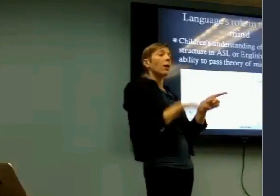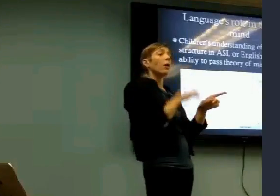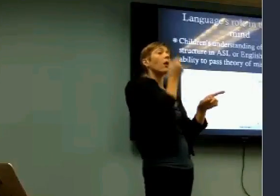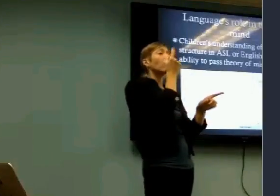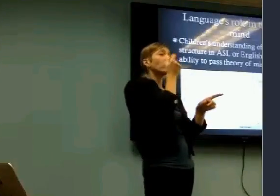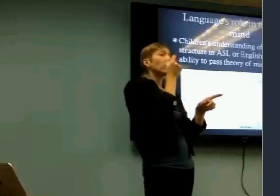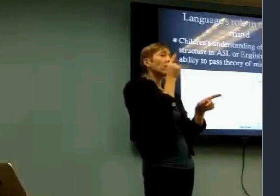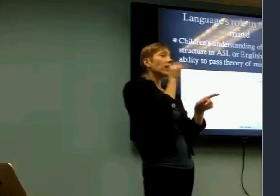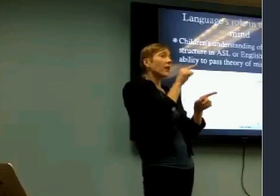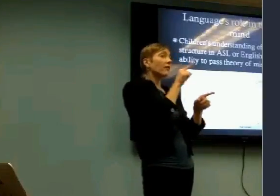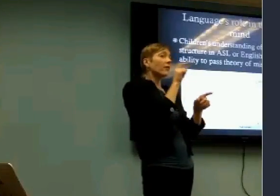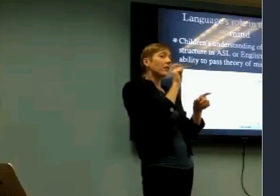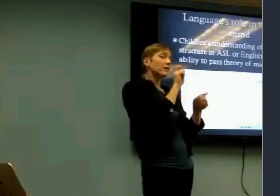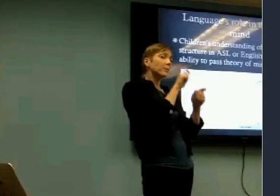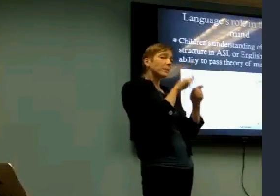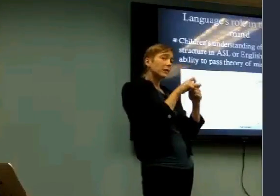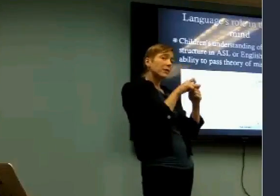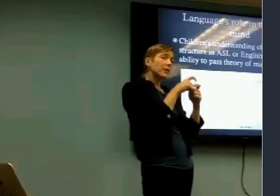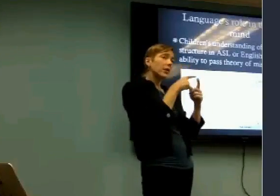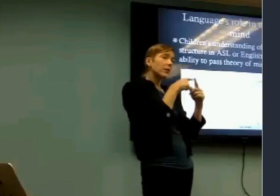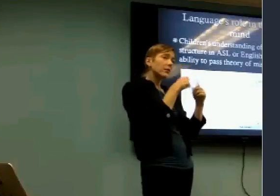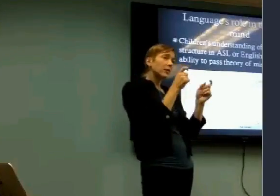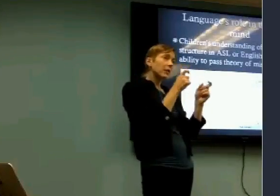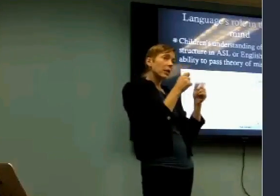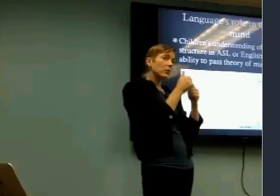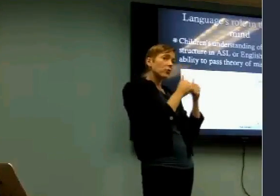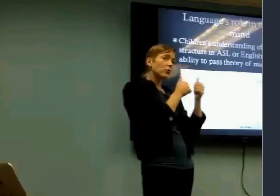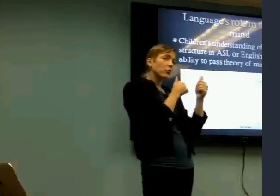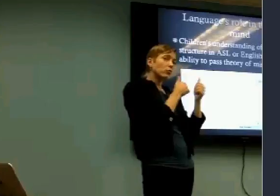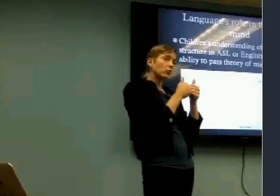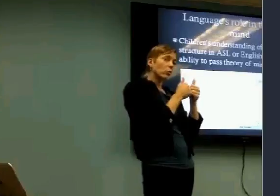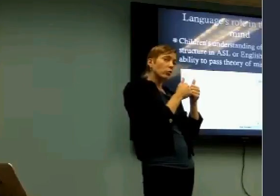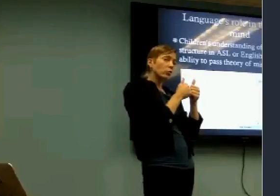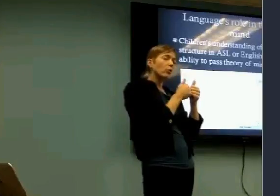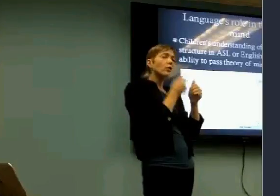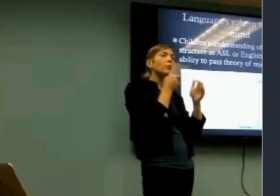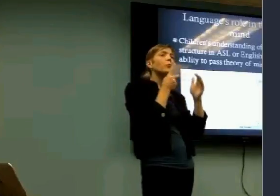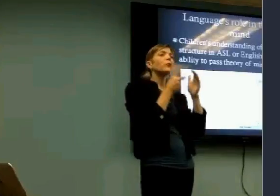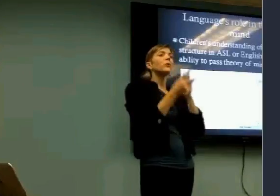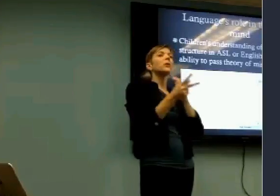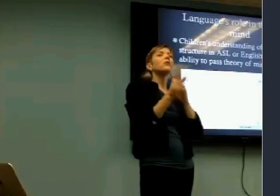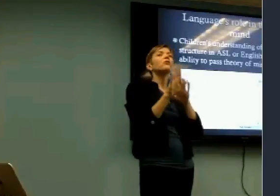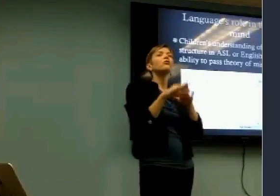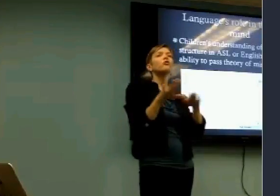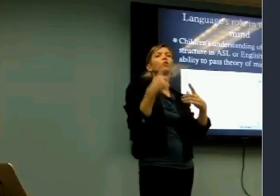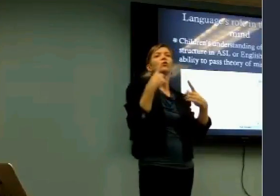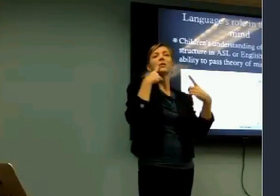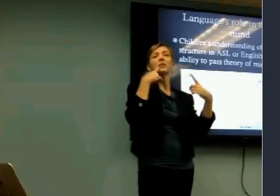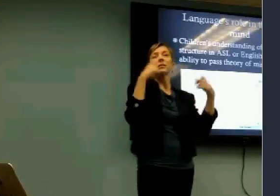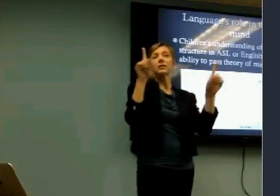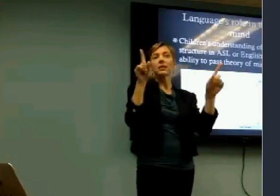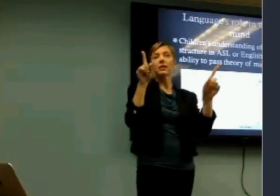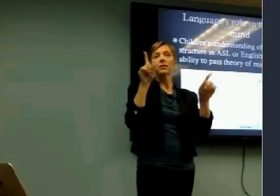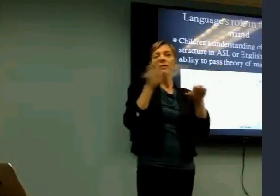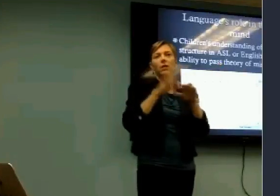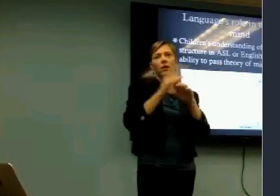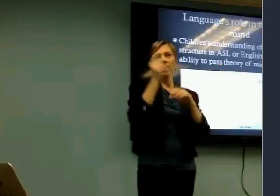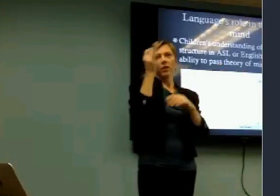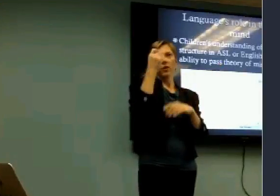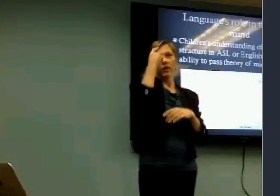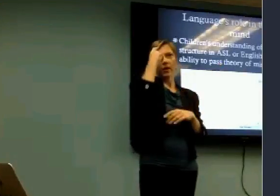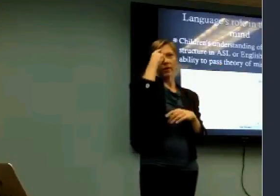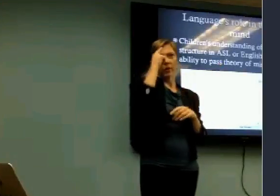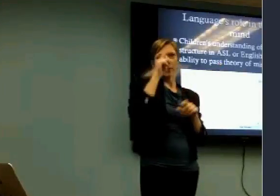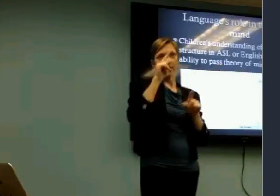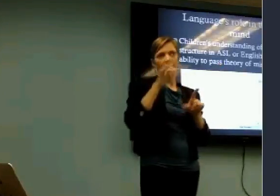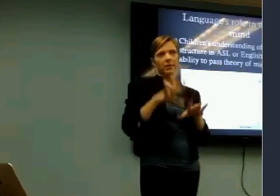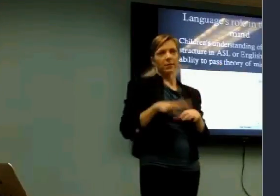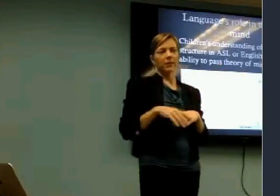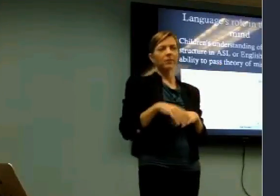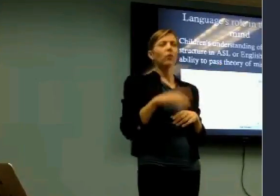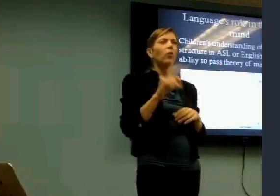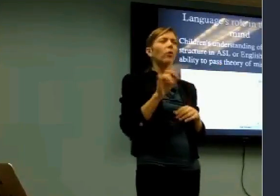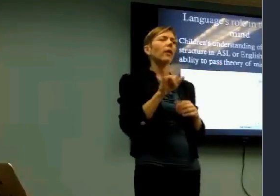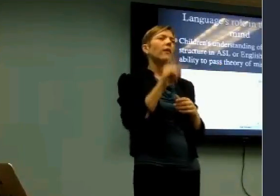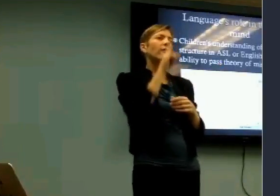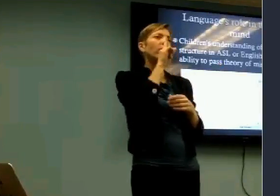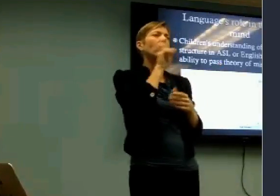And more specific than general measures of vocabulary, if we look specifically at syntax structure, this predicts children's success on theory of